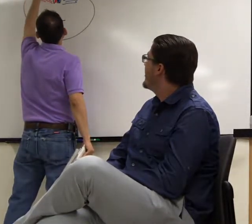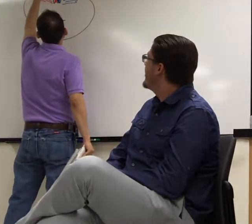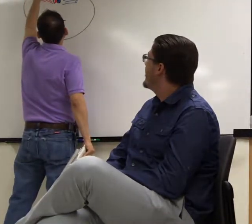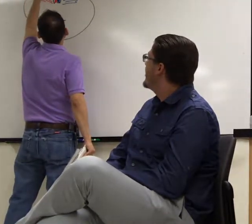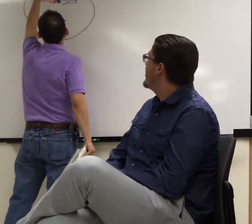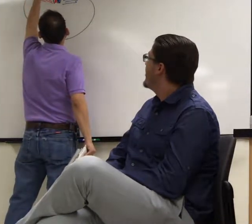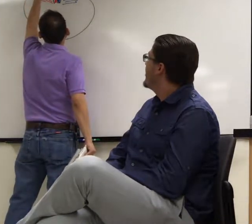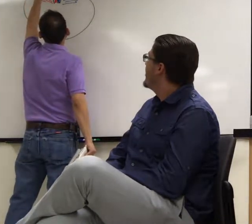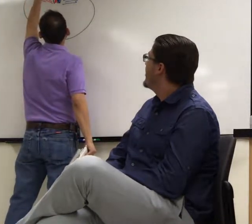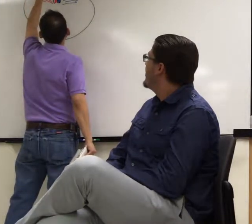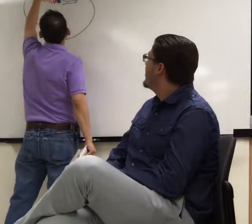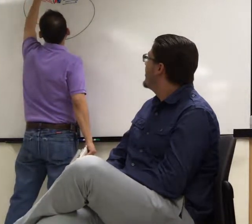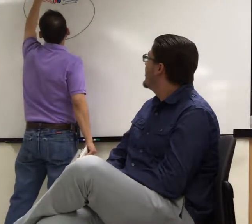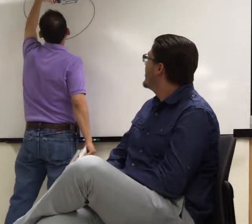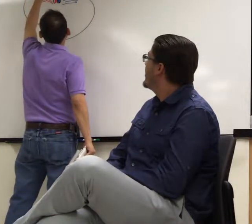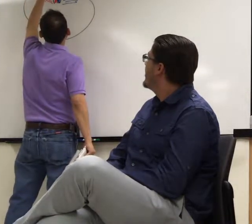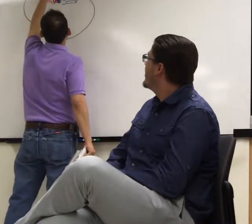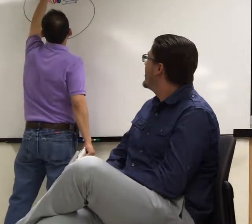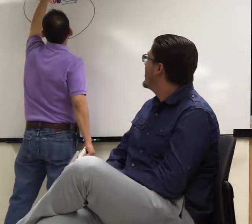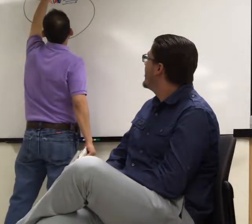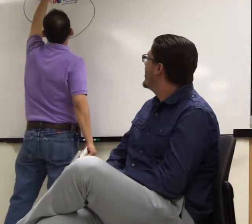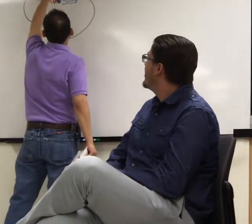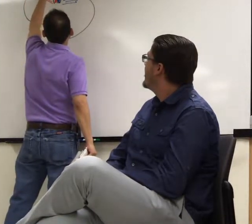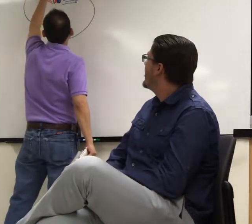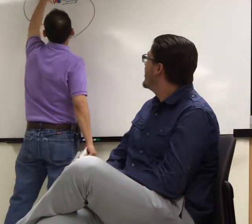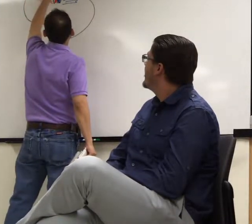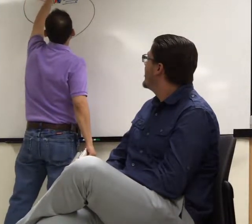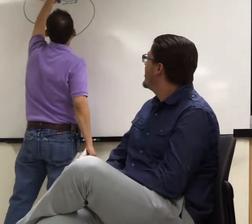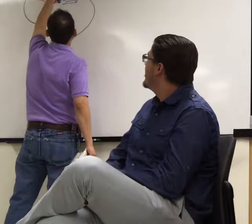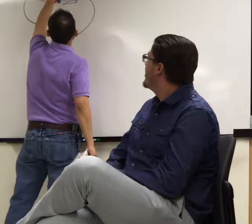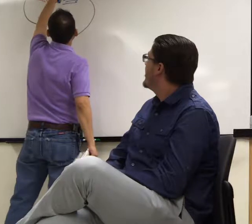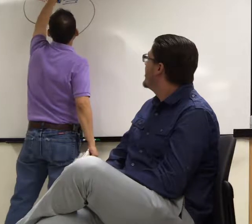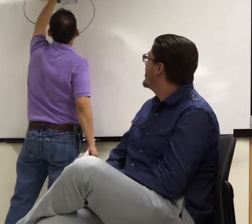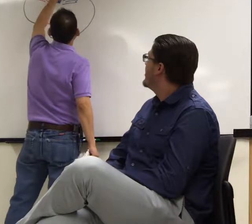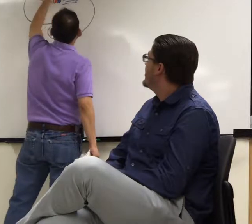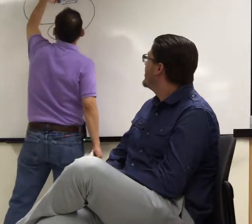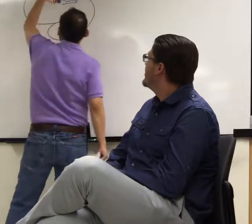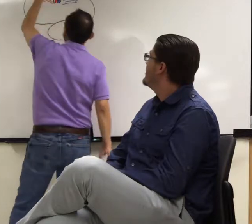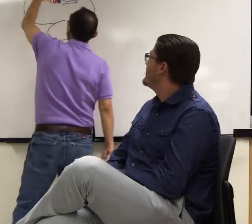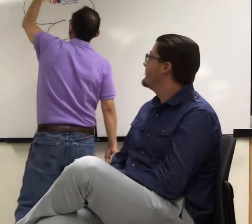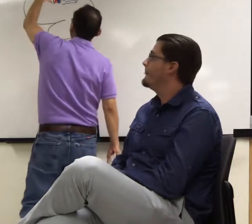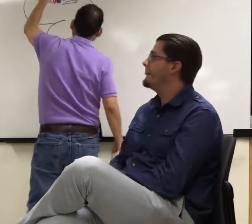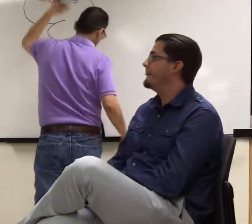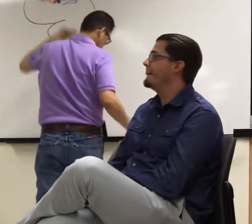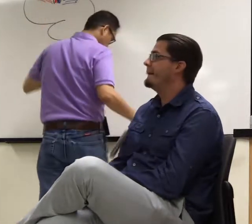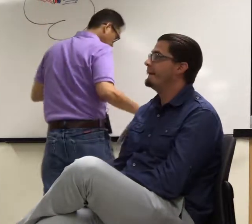1, 2, 3, 4.